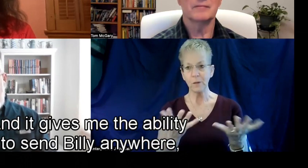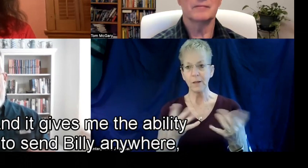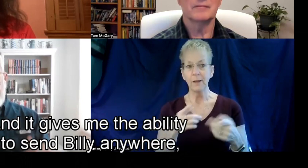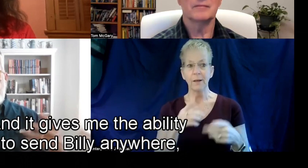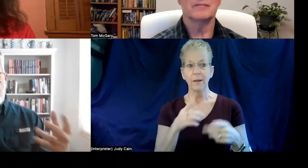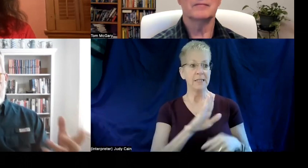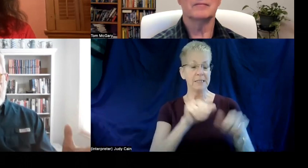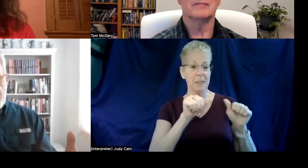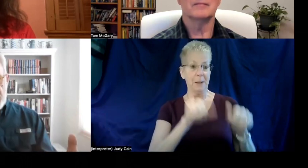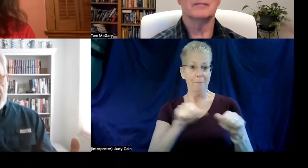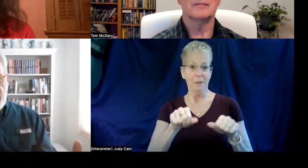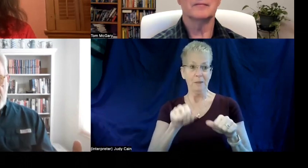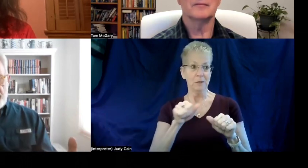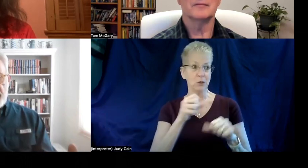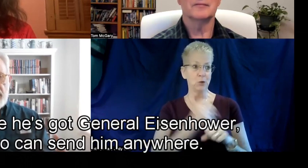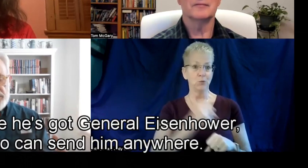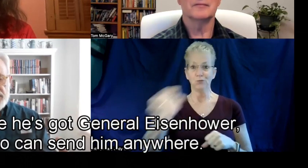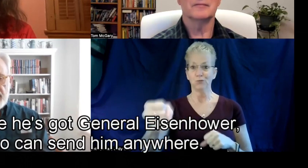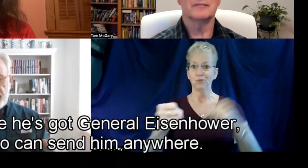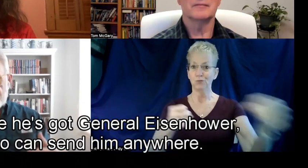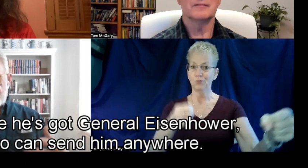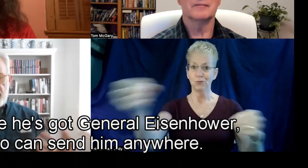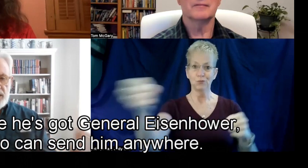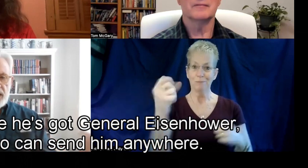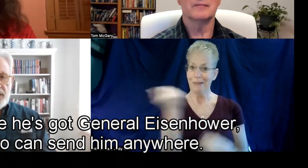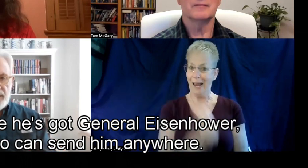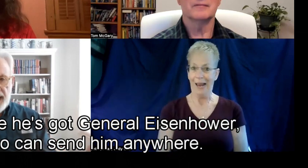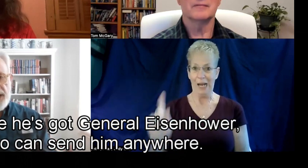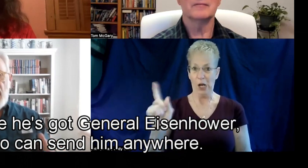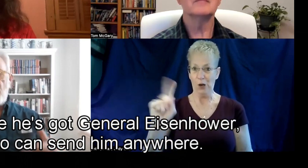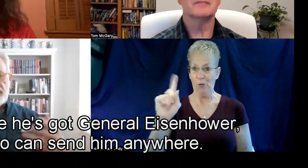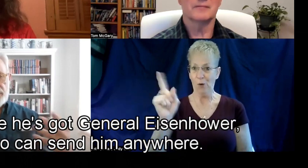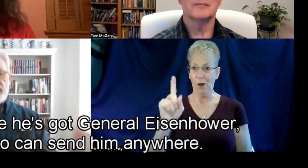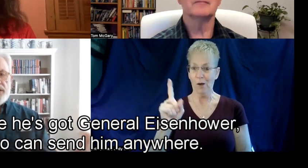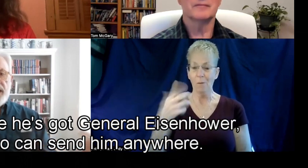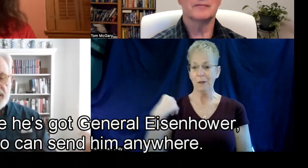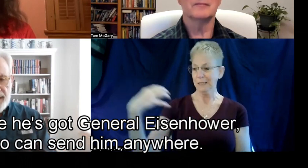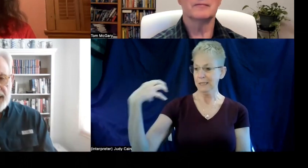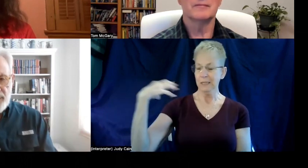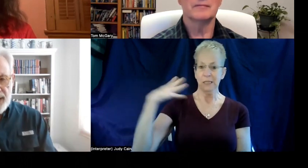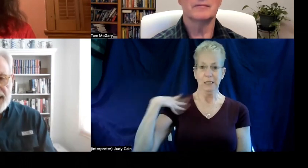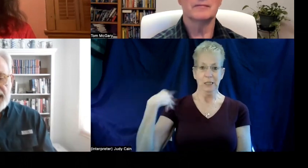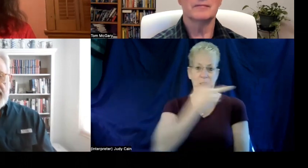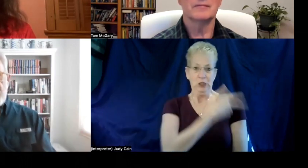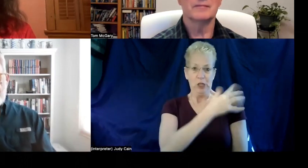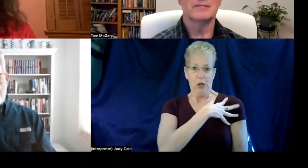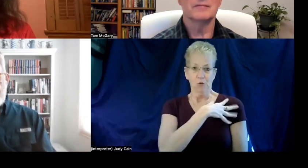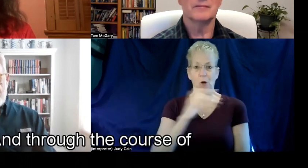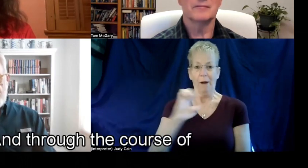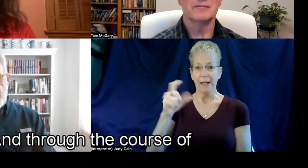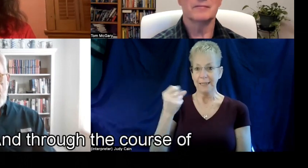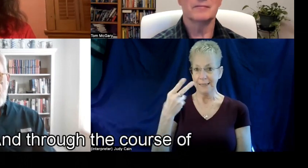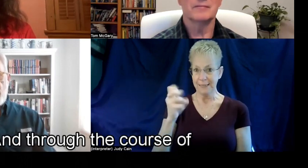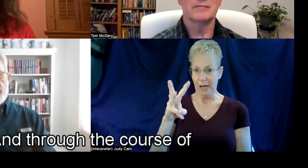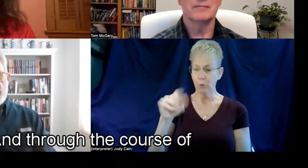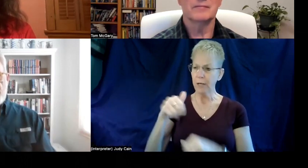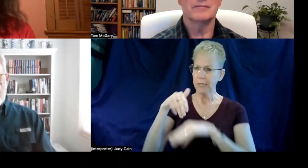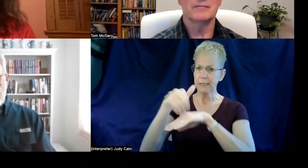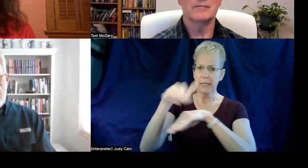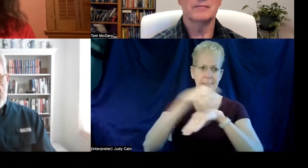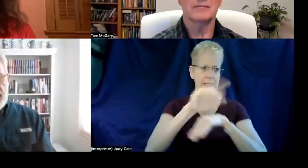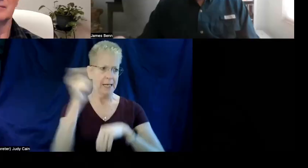send Billy anywhere because he's got General Eisenhower who can send him anywhere. And through the